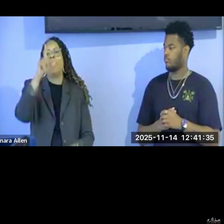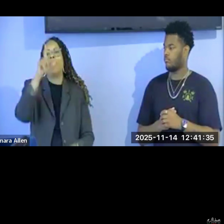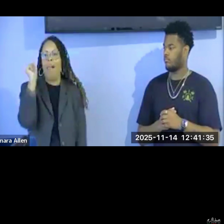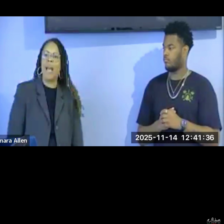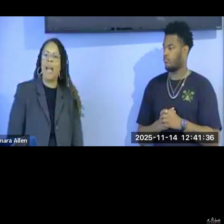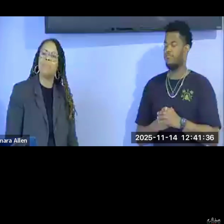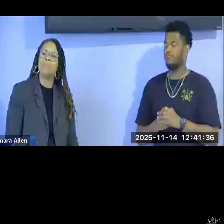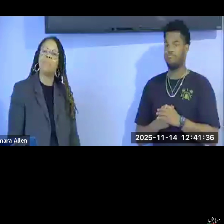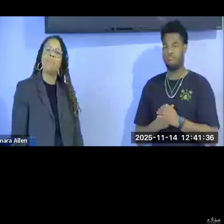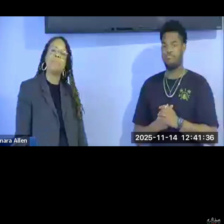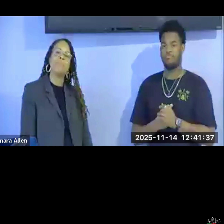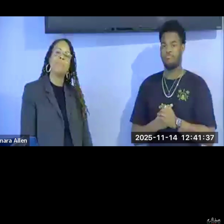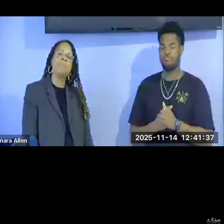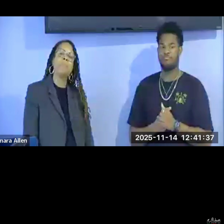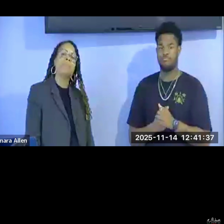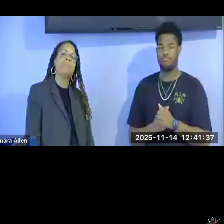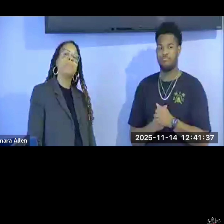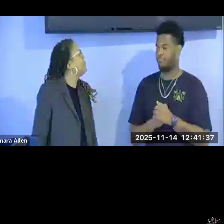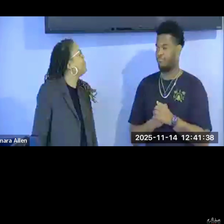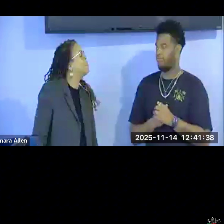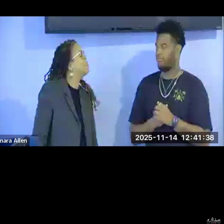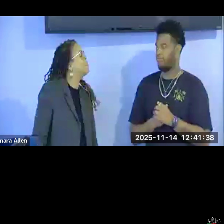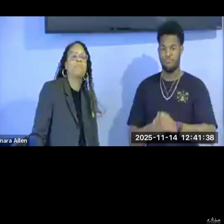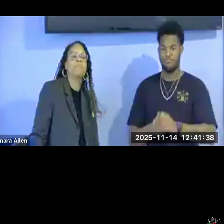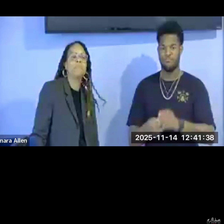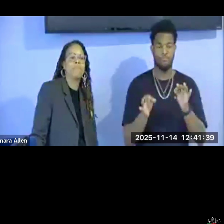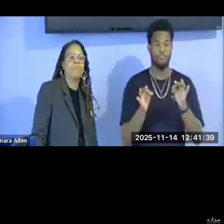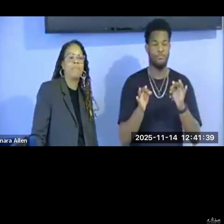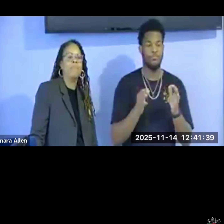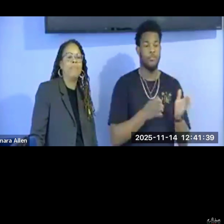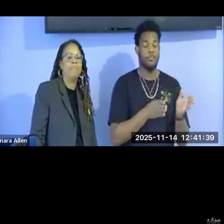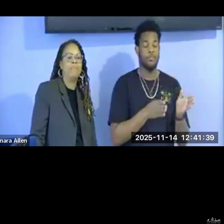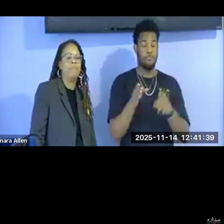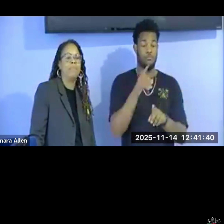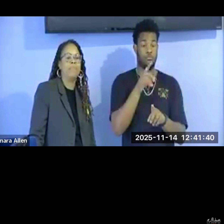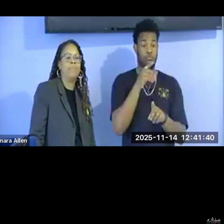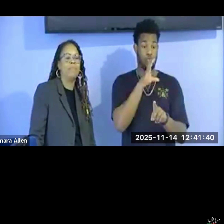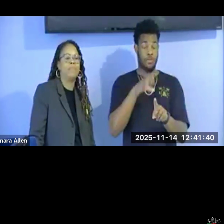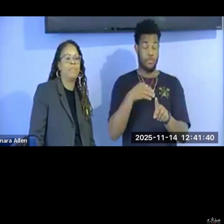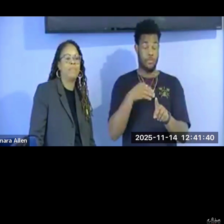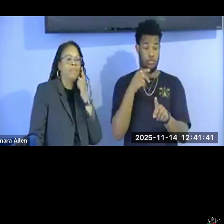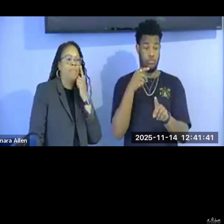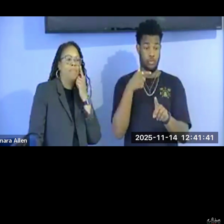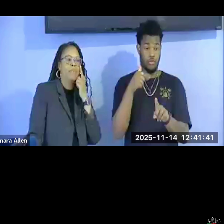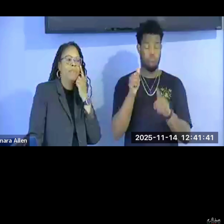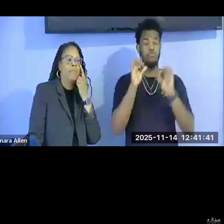12 experience, but they didn't again have that strong, proud Black identity.